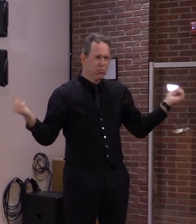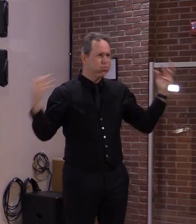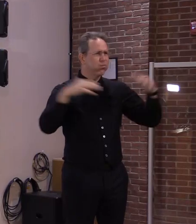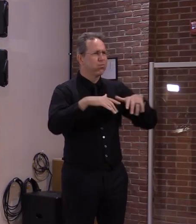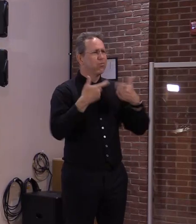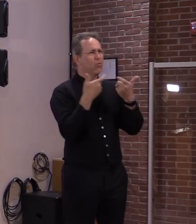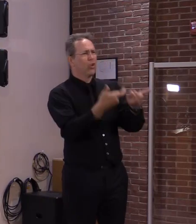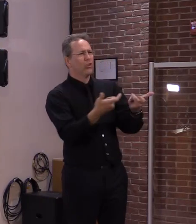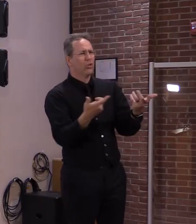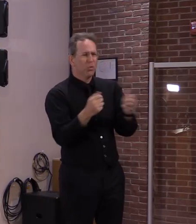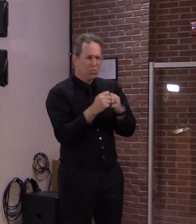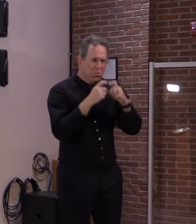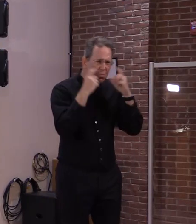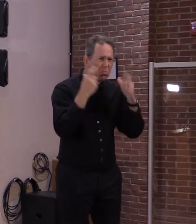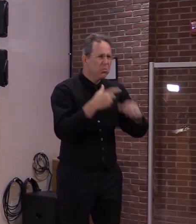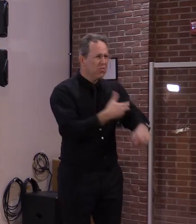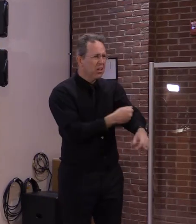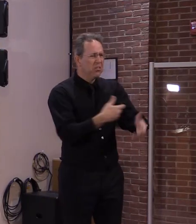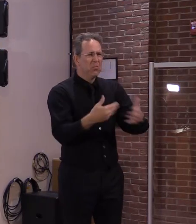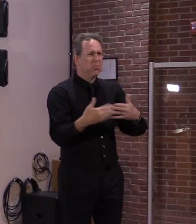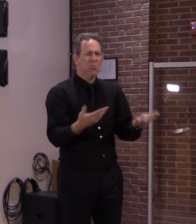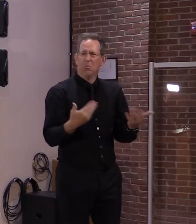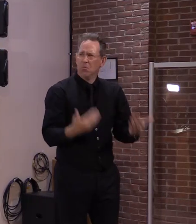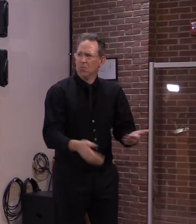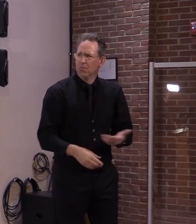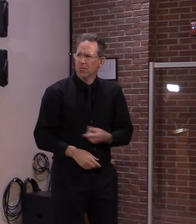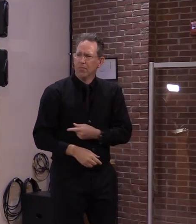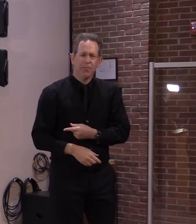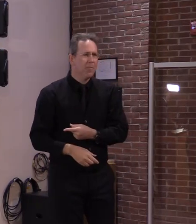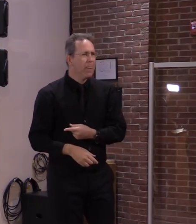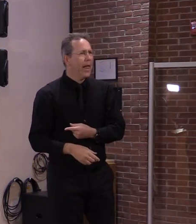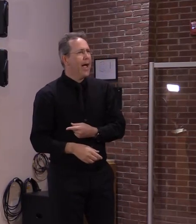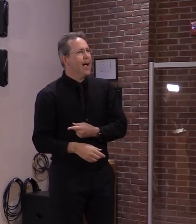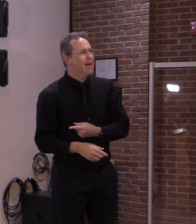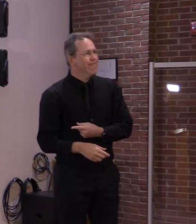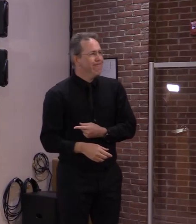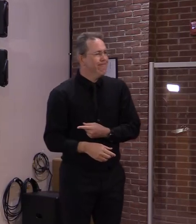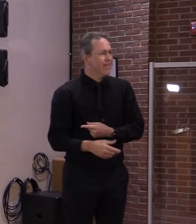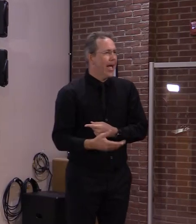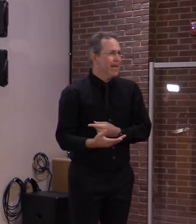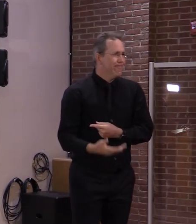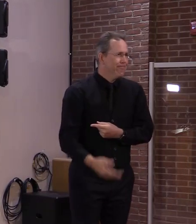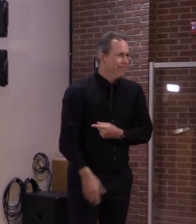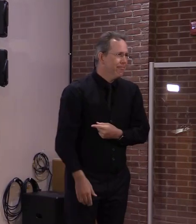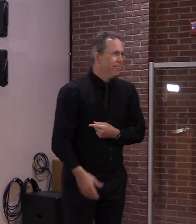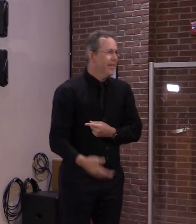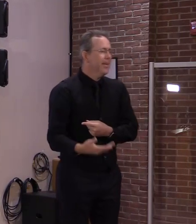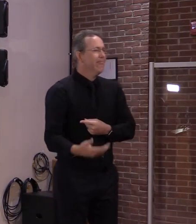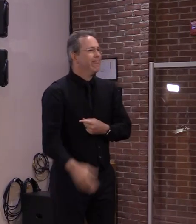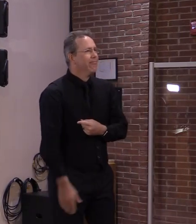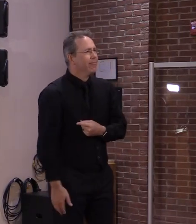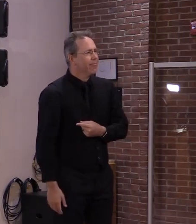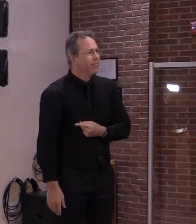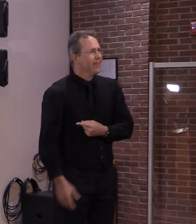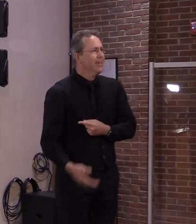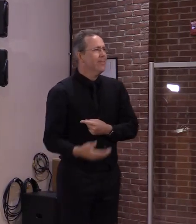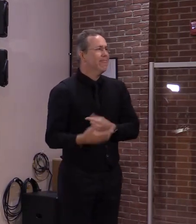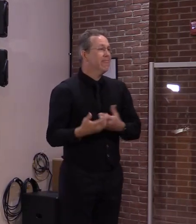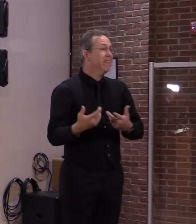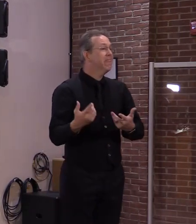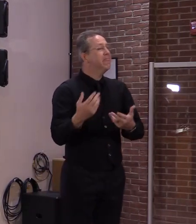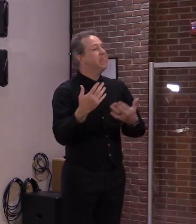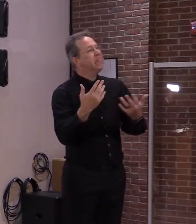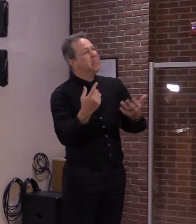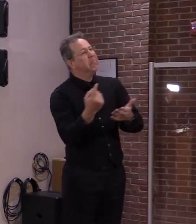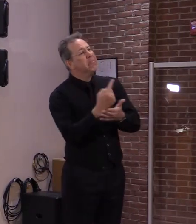situation over the next few weeks. And I personally believe getting outside, and